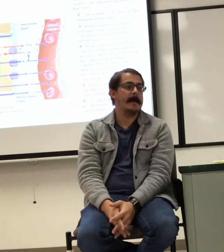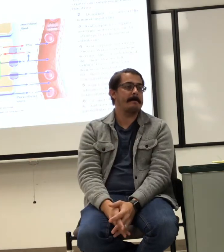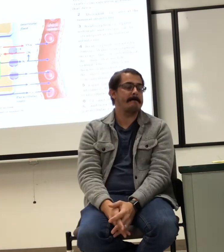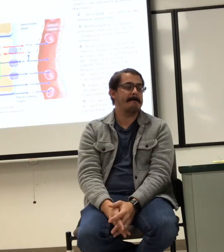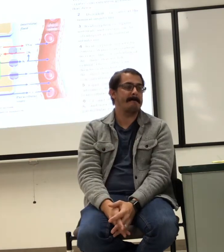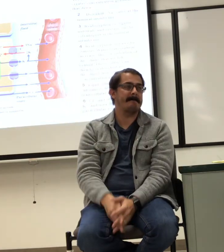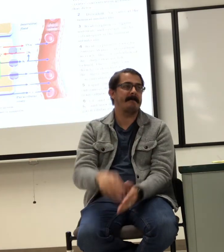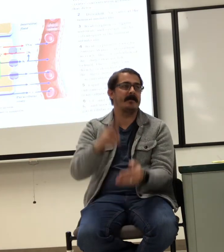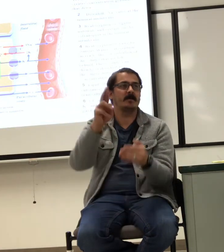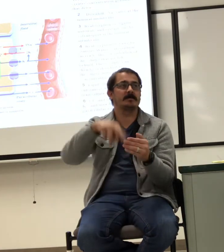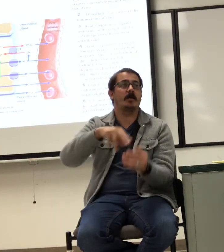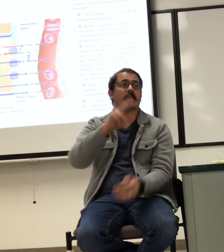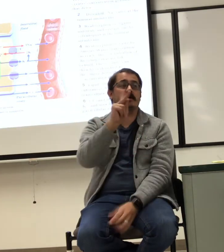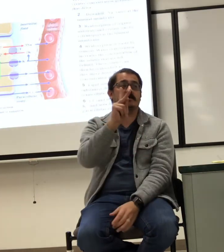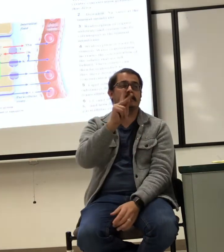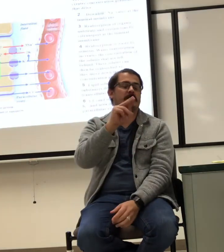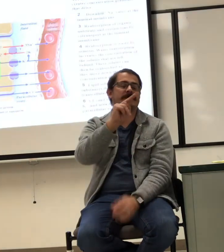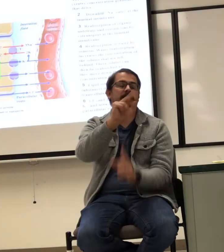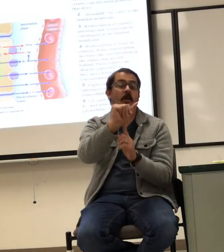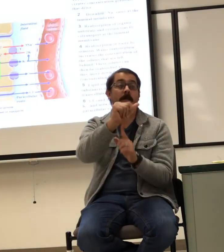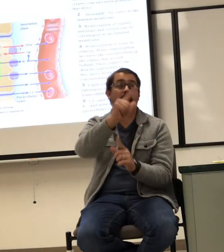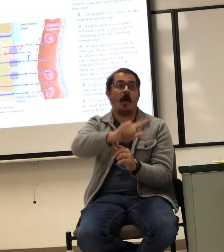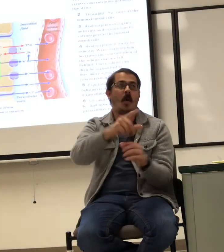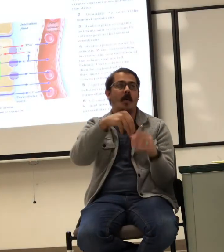low sodium in cell.